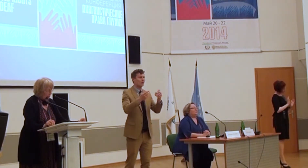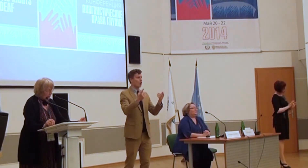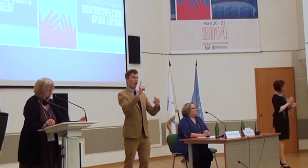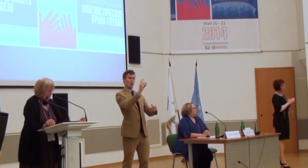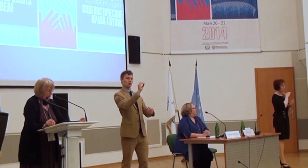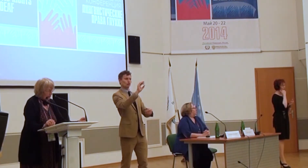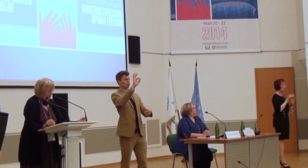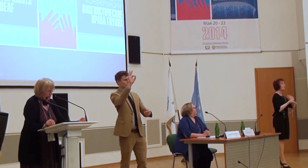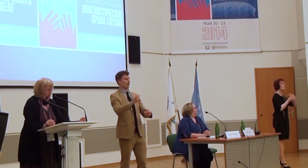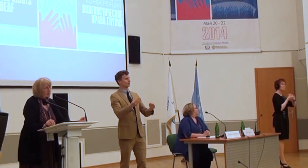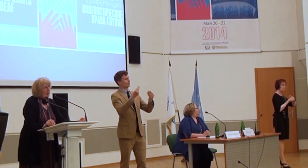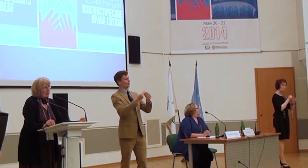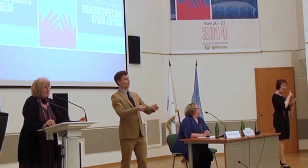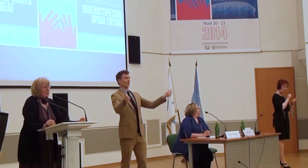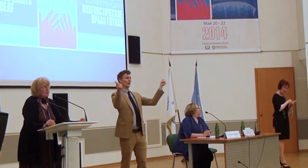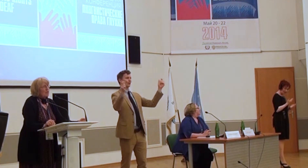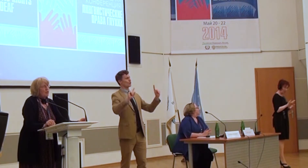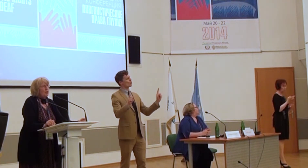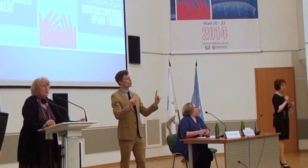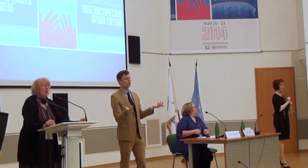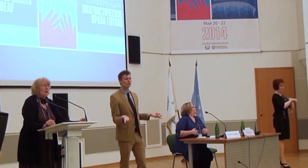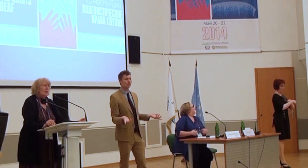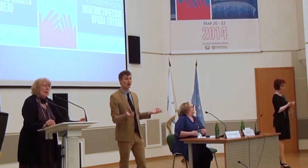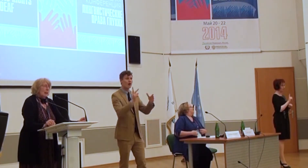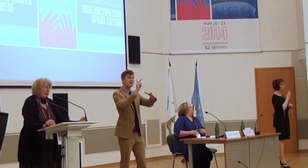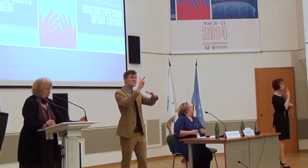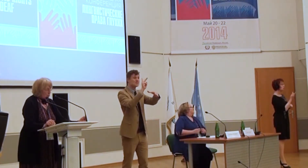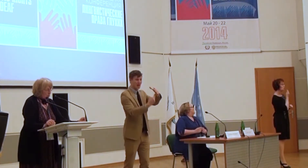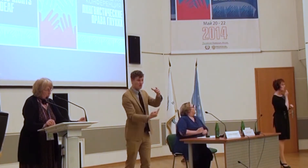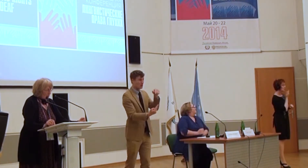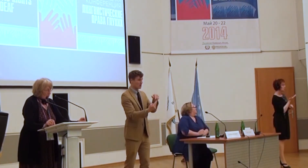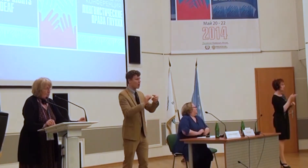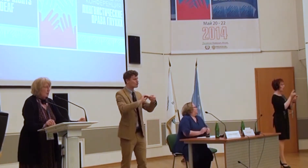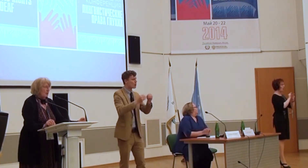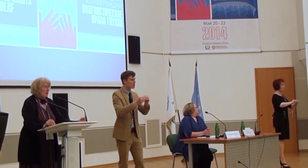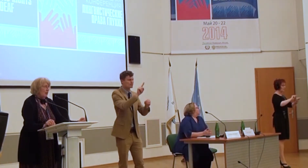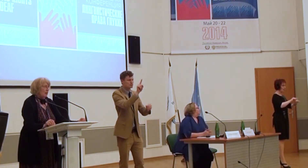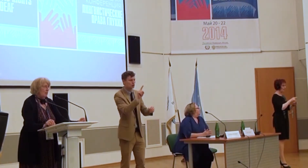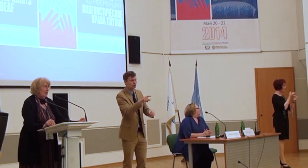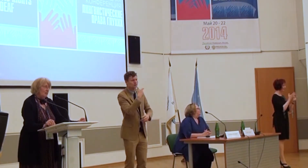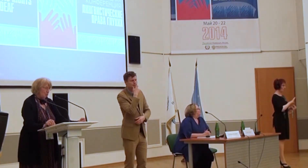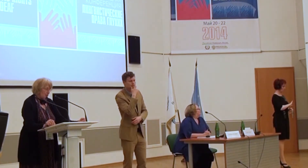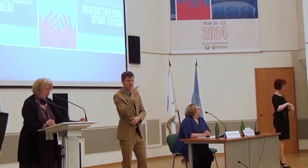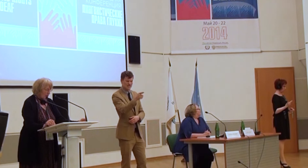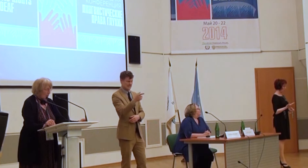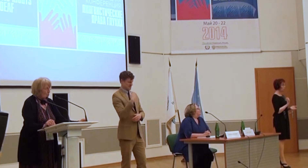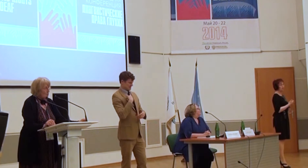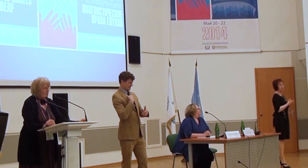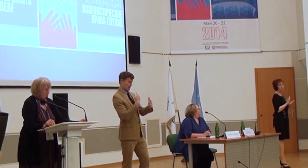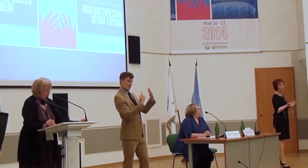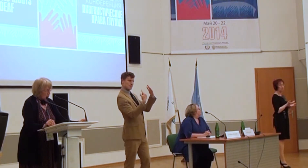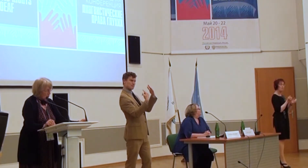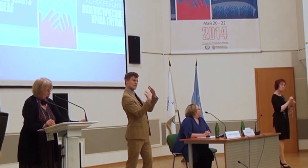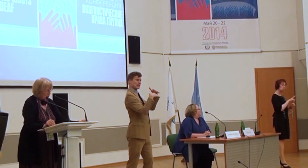even from the beginning. Some of the issues were, can you use bilingual education in mainstream and